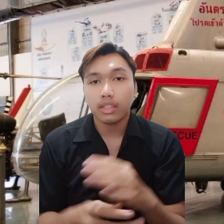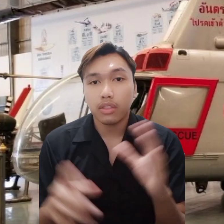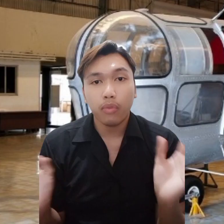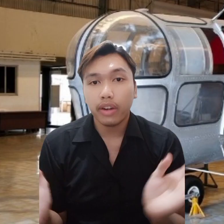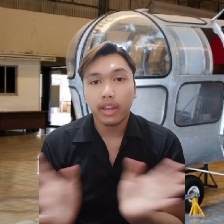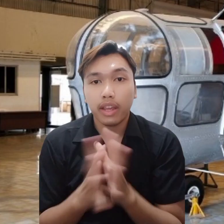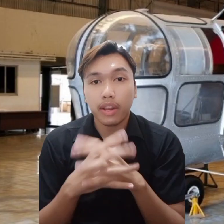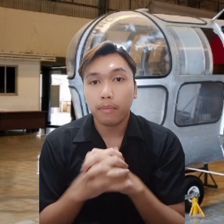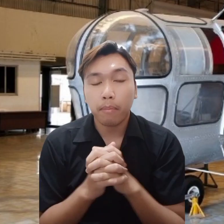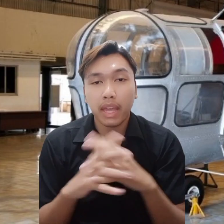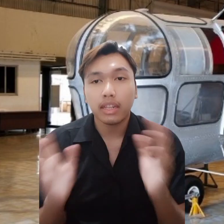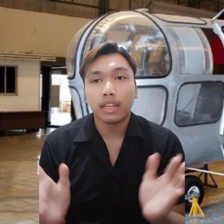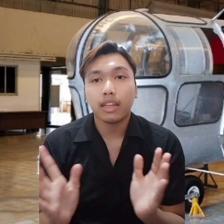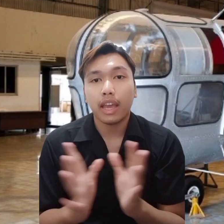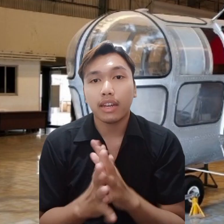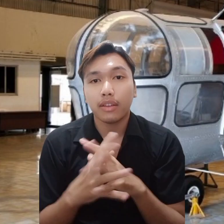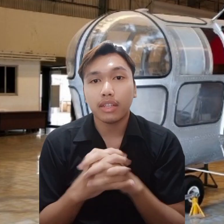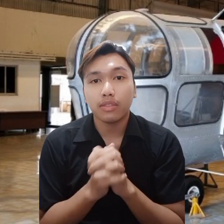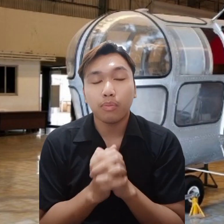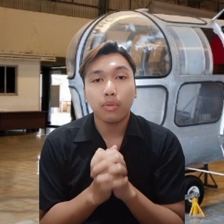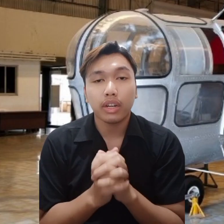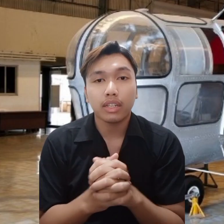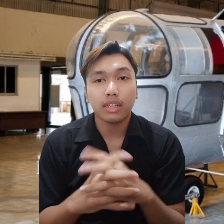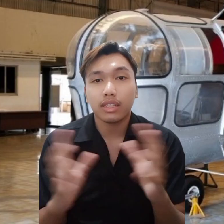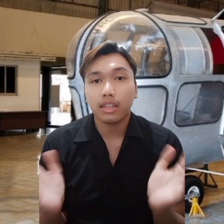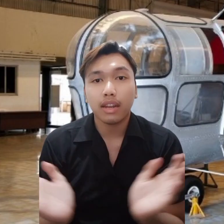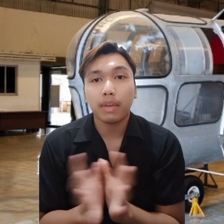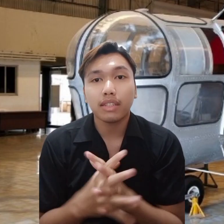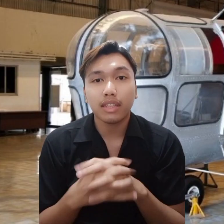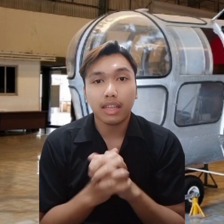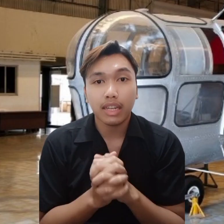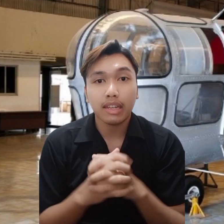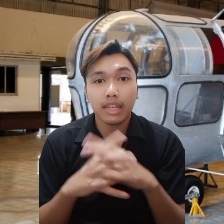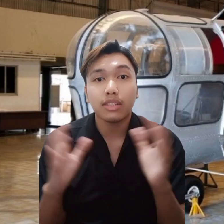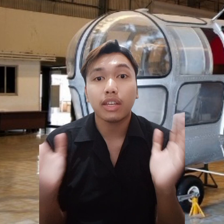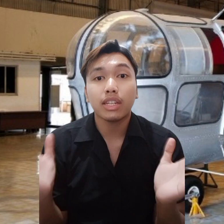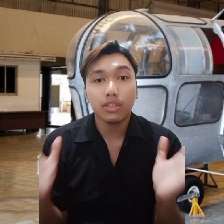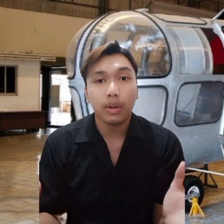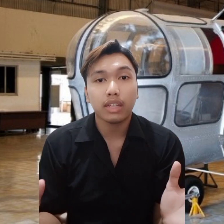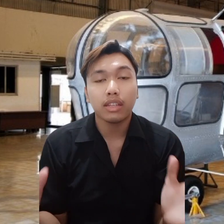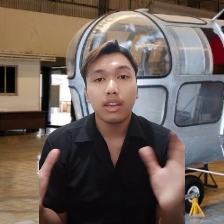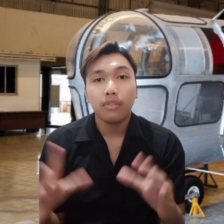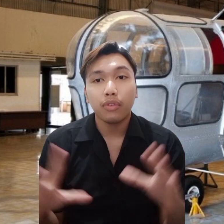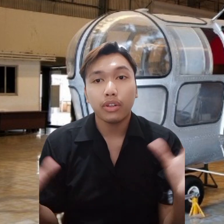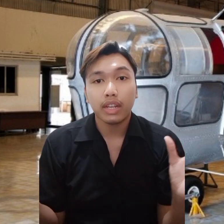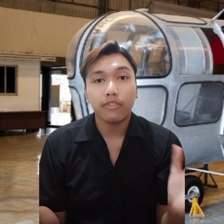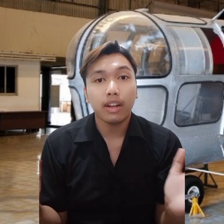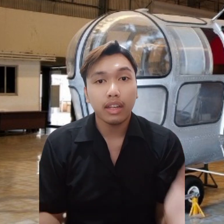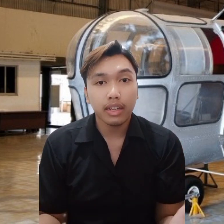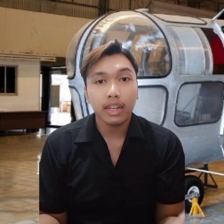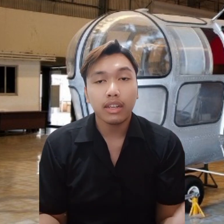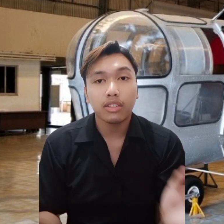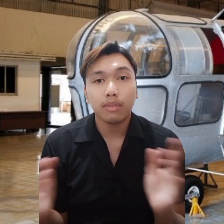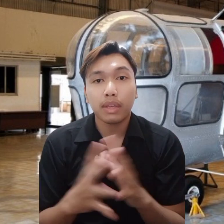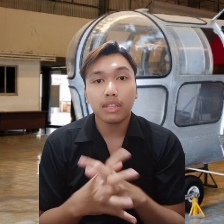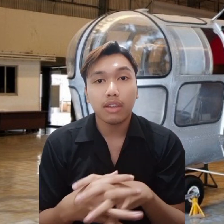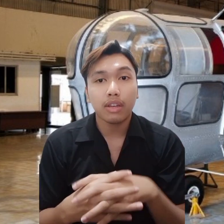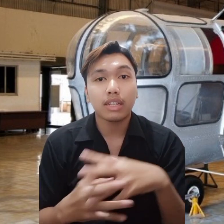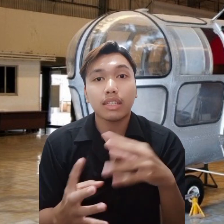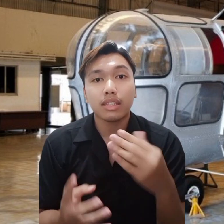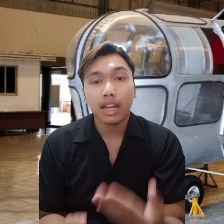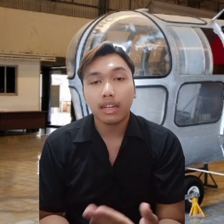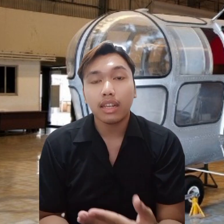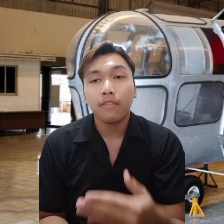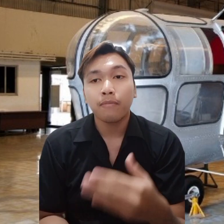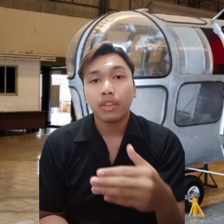is the very many and it is the point is in amazing in the interest for the learning the special in